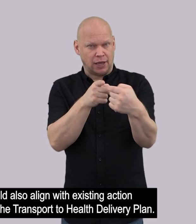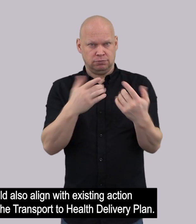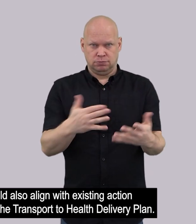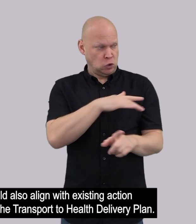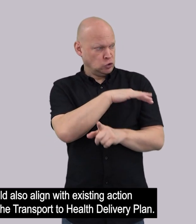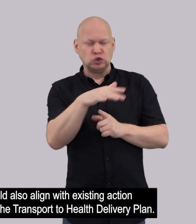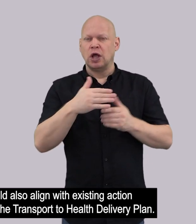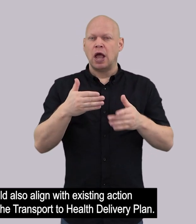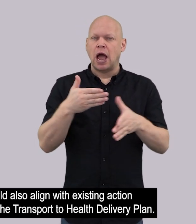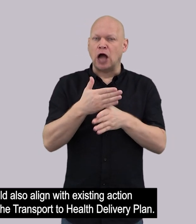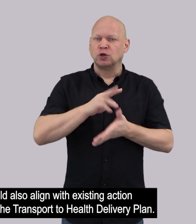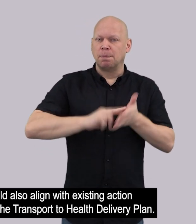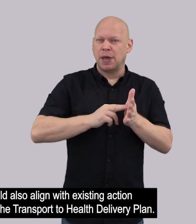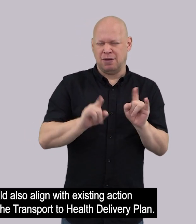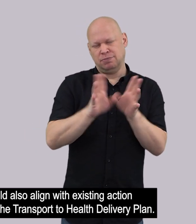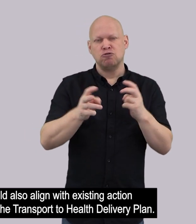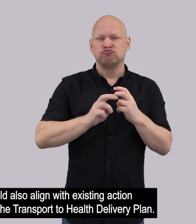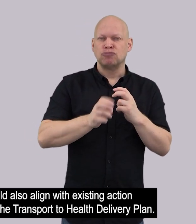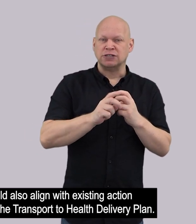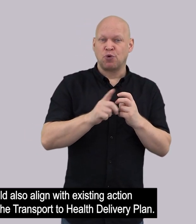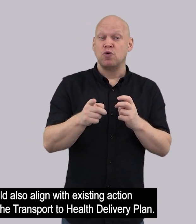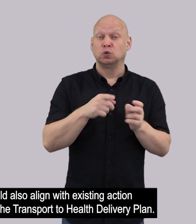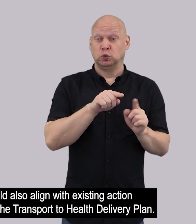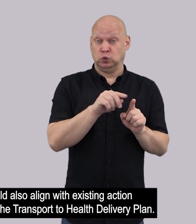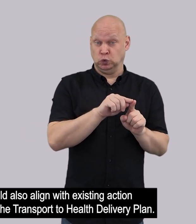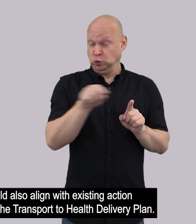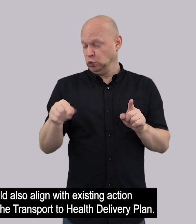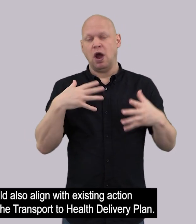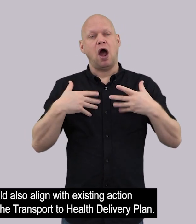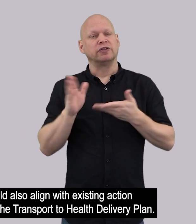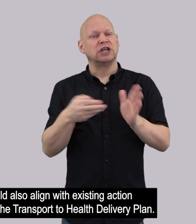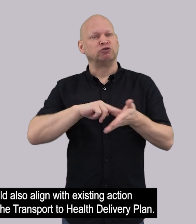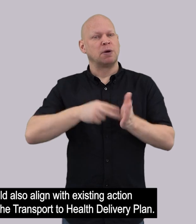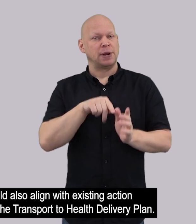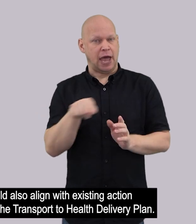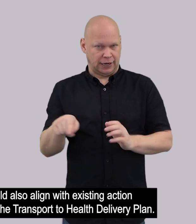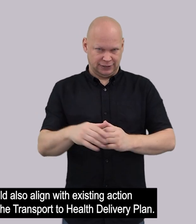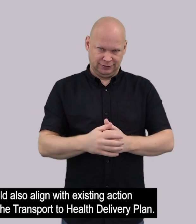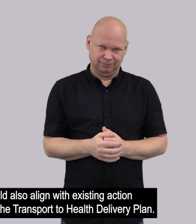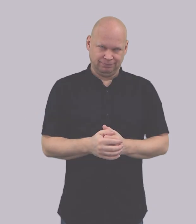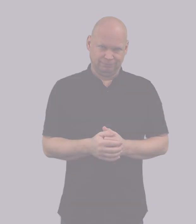This should also align with existing action plans, such as the Transport to Health Delivery Plan.